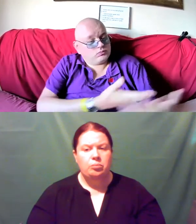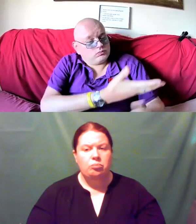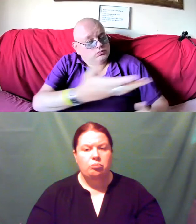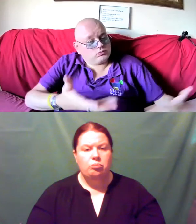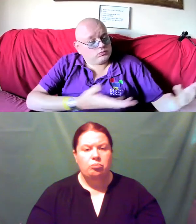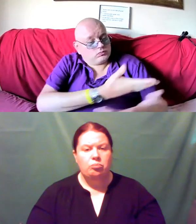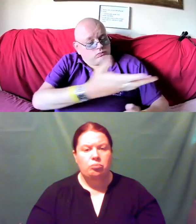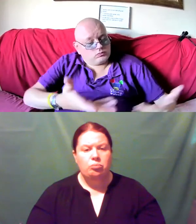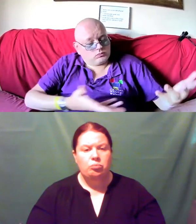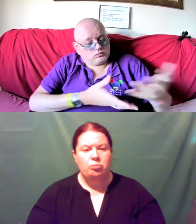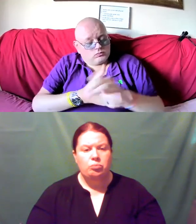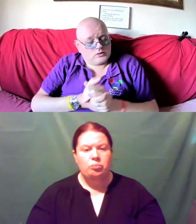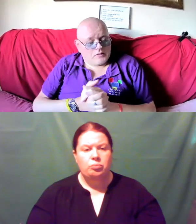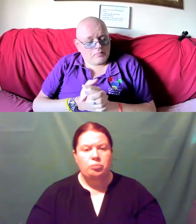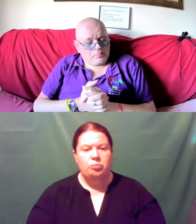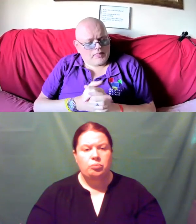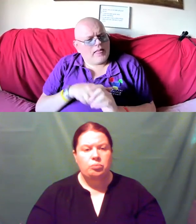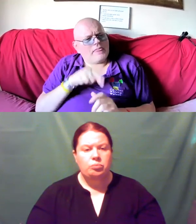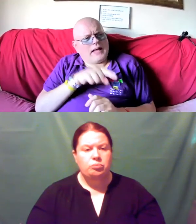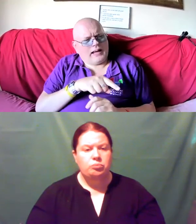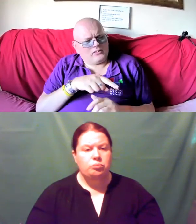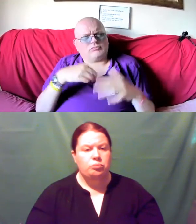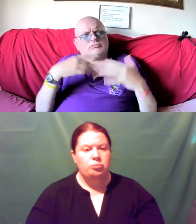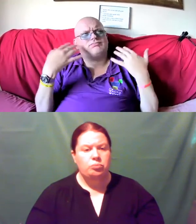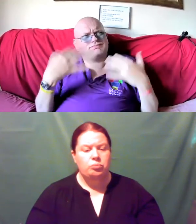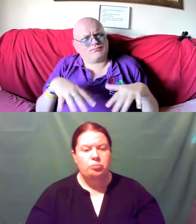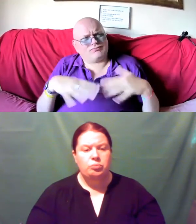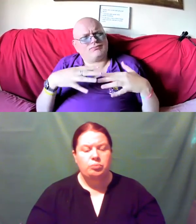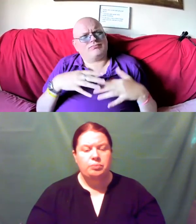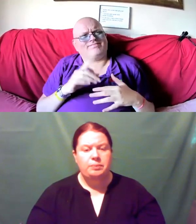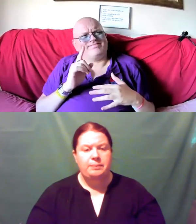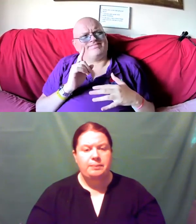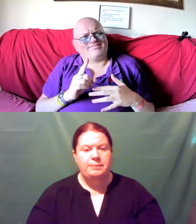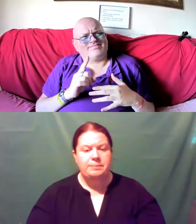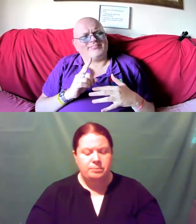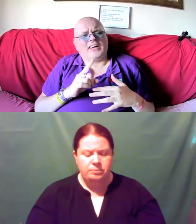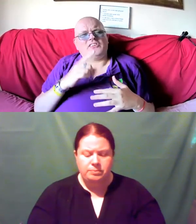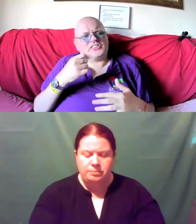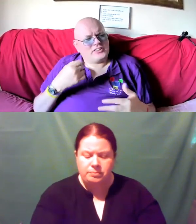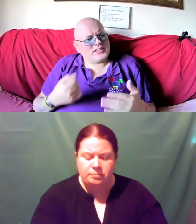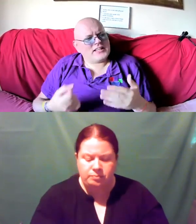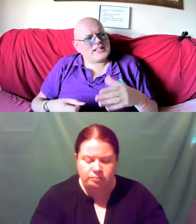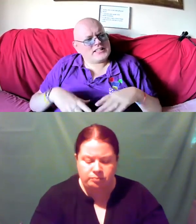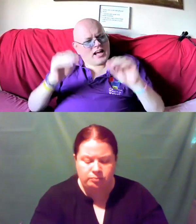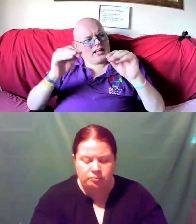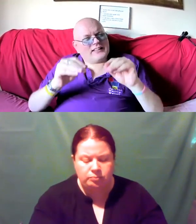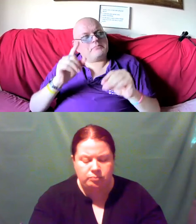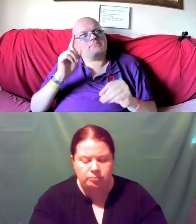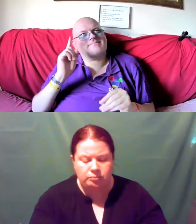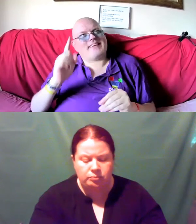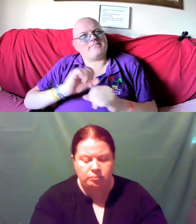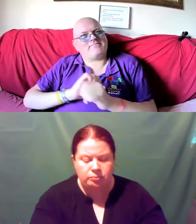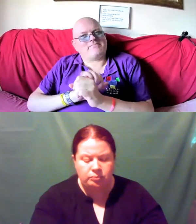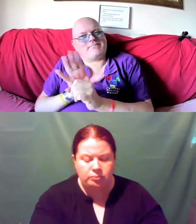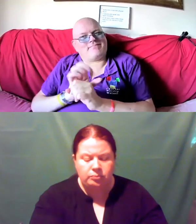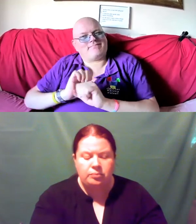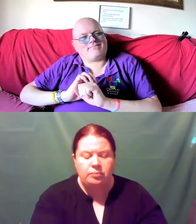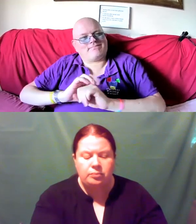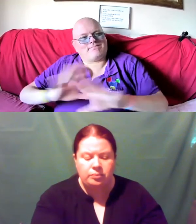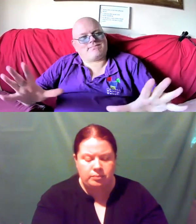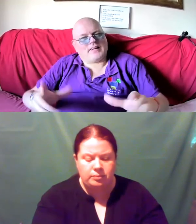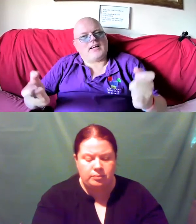And that was pretty extraordinary. And unfortunately, we'd only just begun that process when lockdowns happened, and we